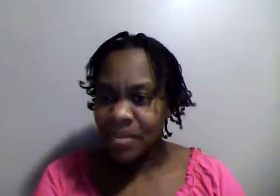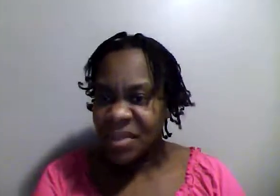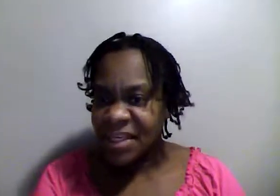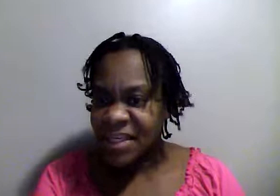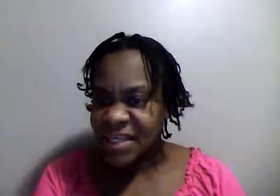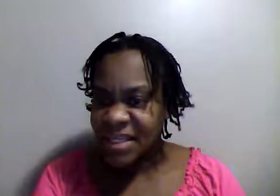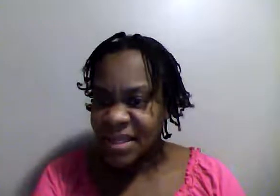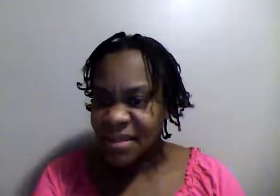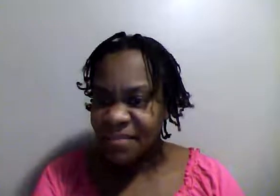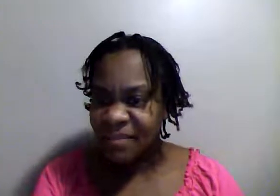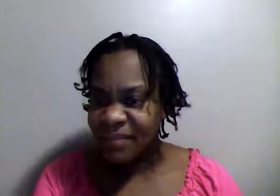Let's see.